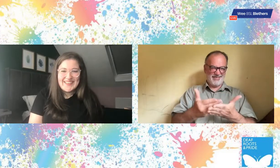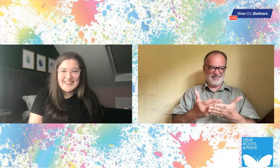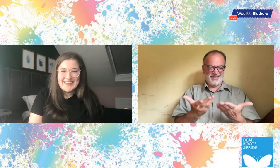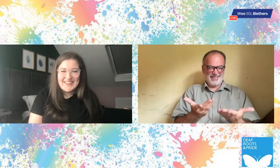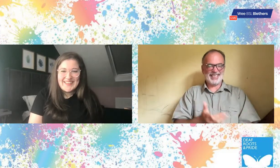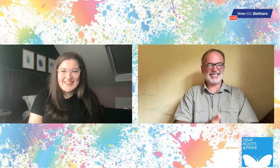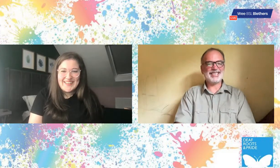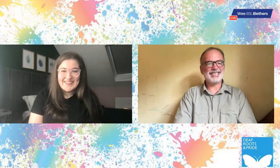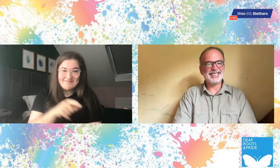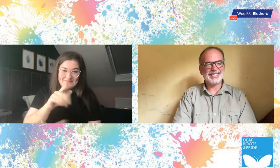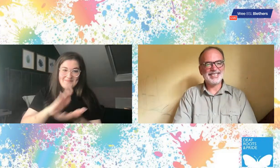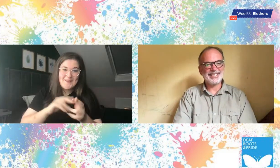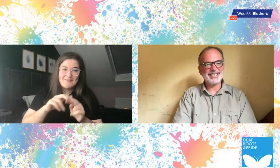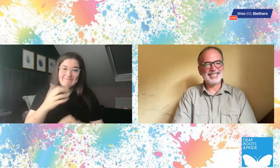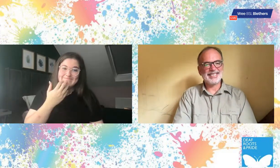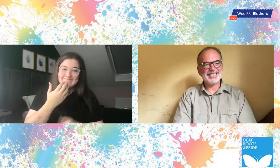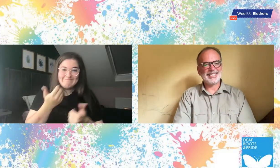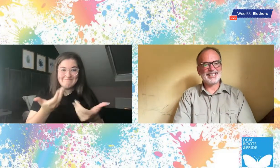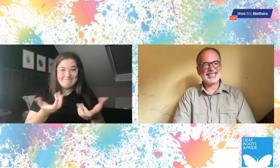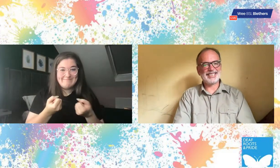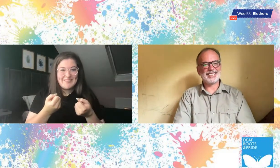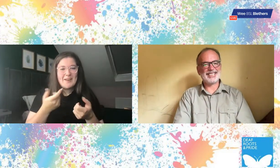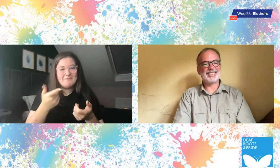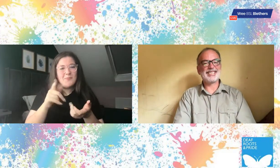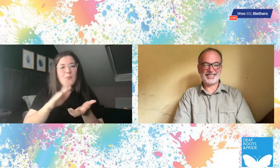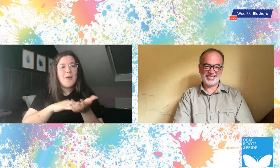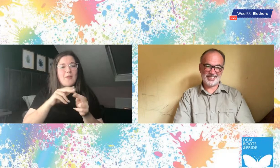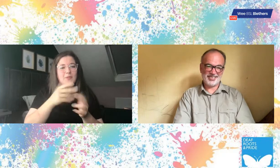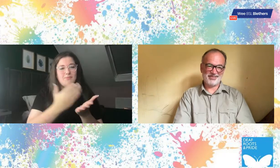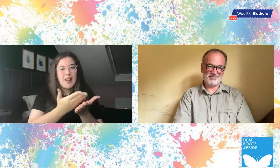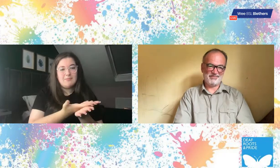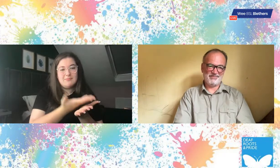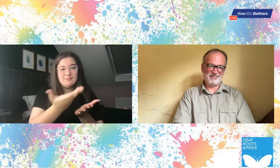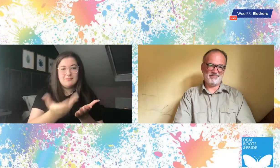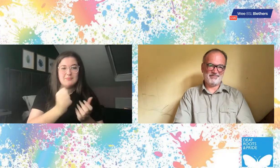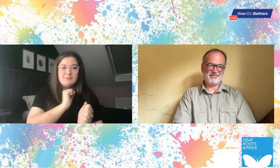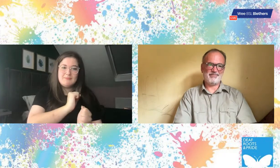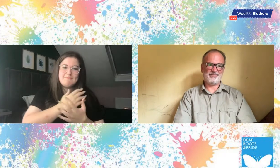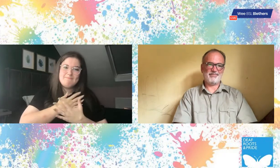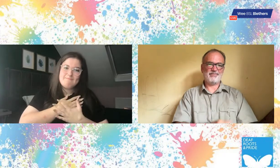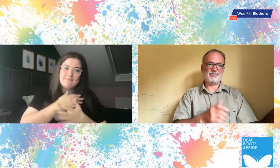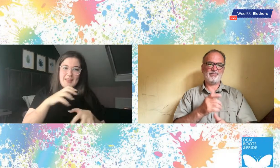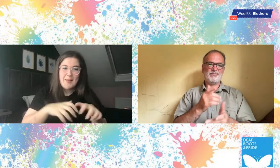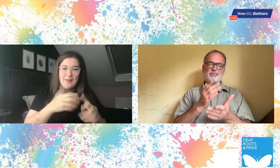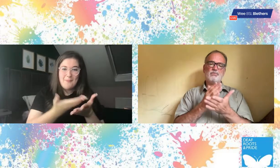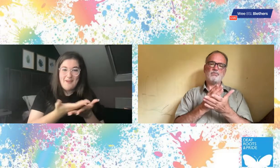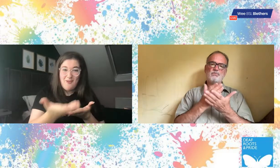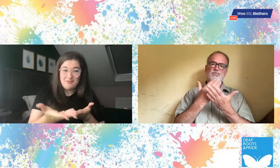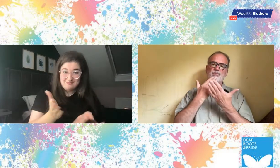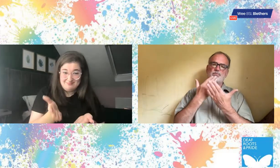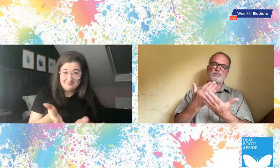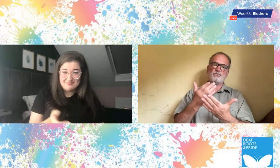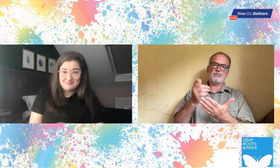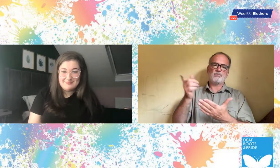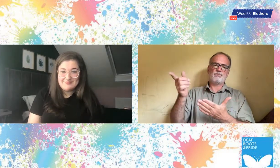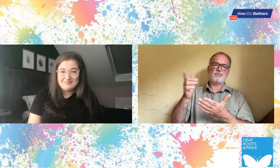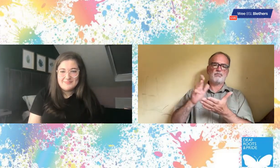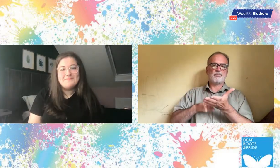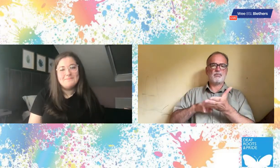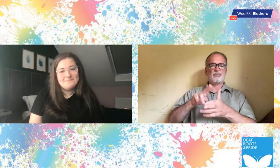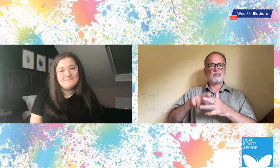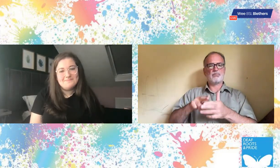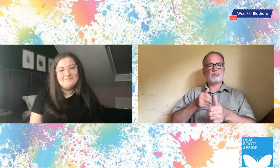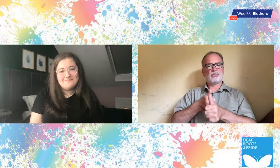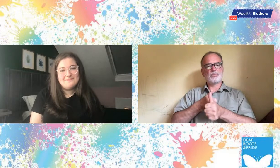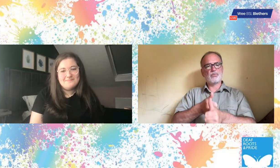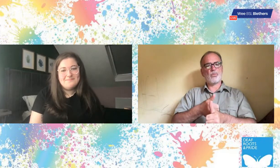poor parents forking out for all of that all the time. But there you your go. poor mum and dad, all that money. But I suppose they